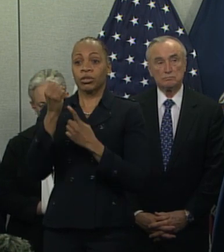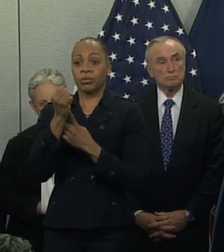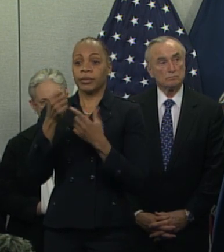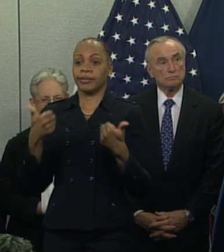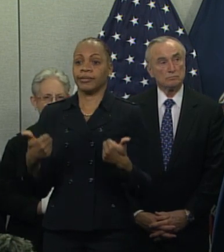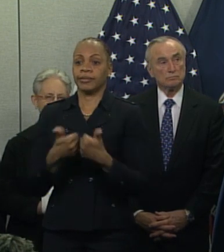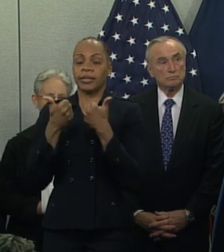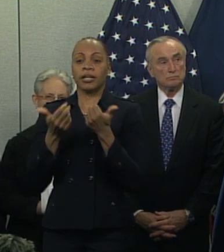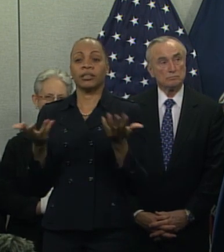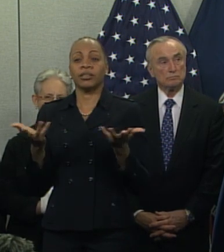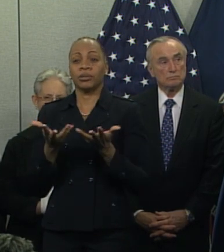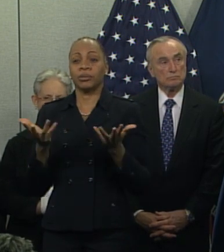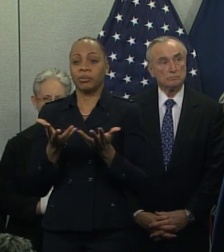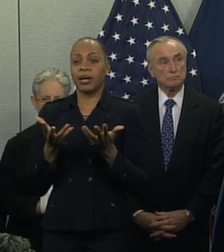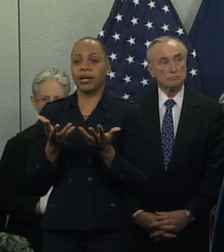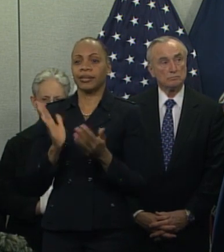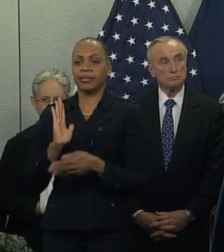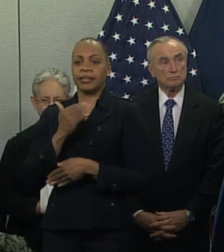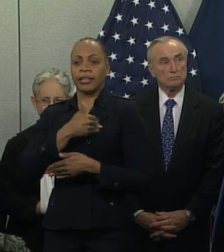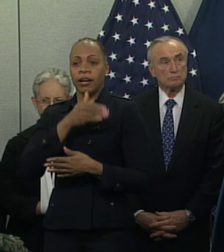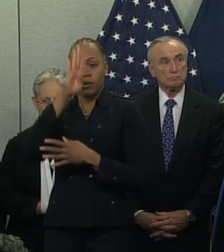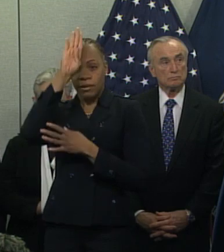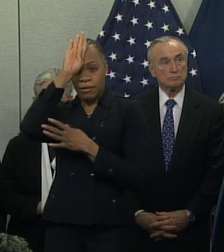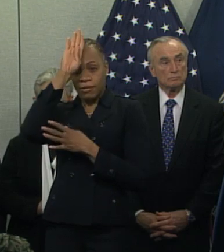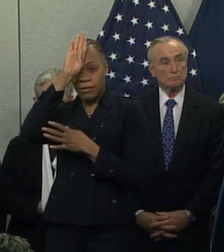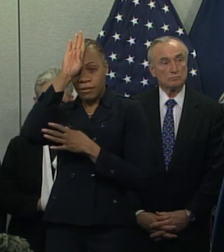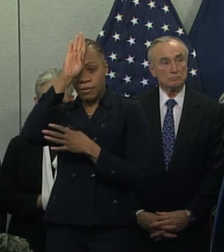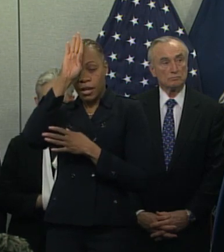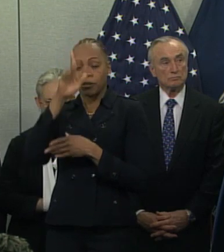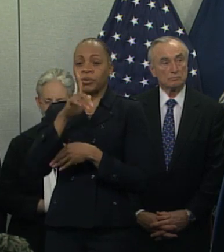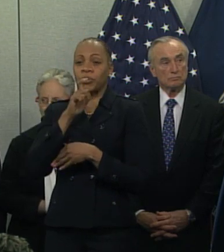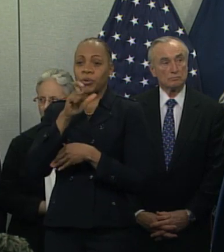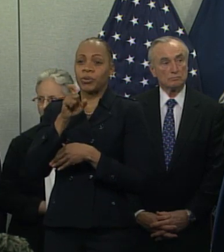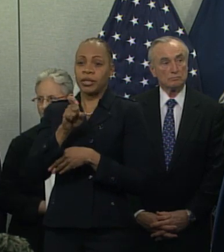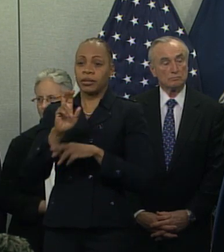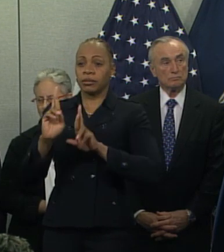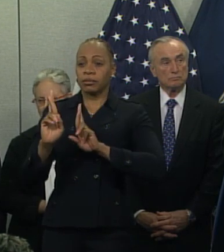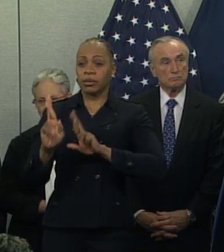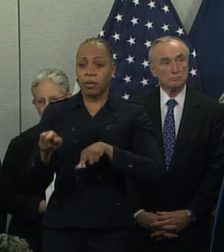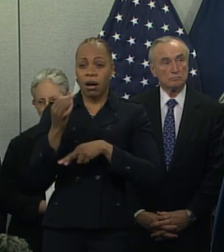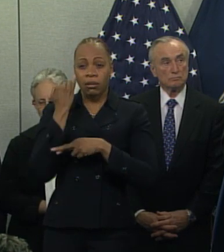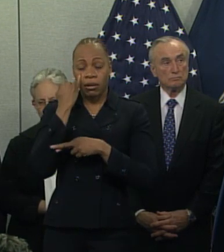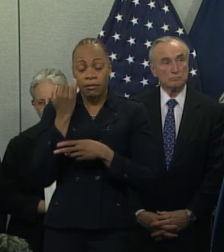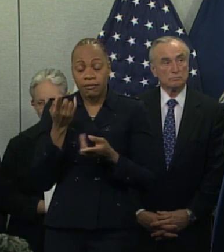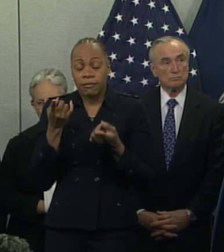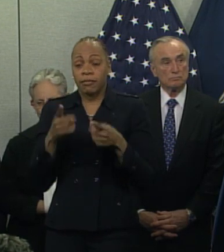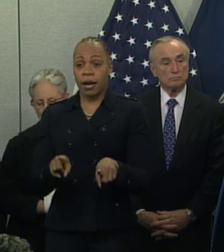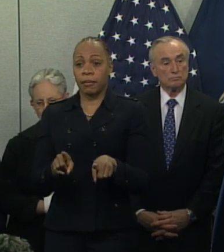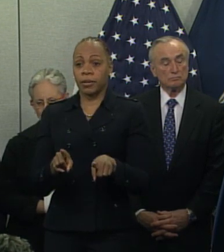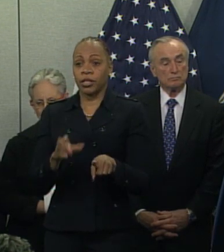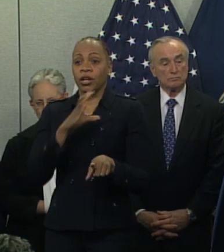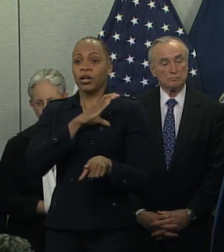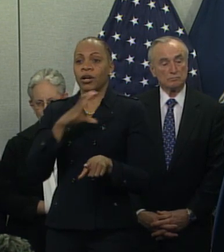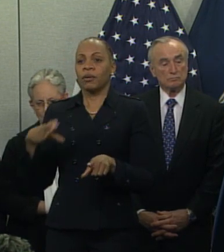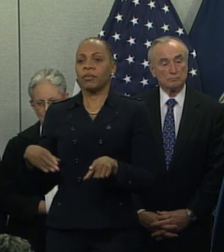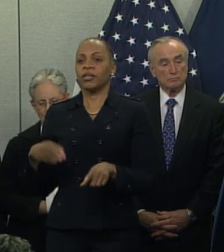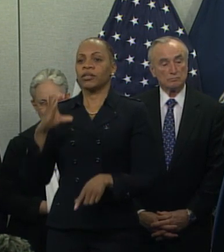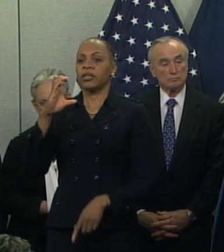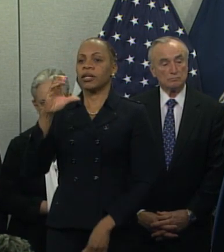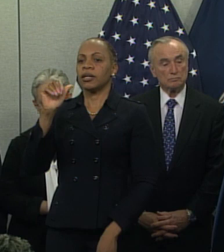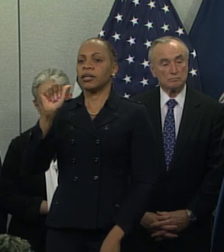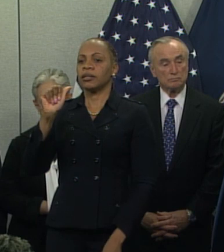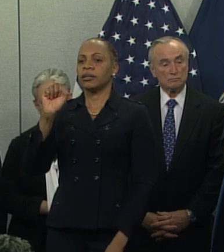challenge that faces our firefighters in the event there are fires that they have to respond to. Commissioner Cassano has ensured there will